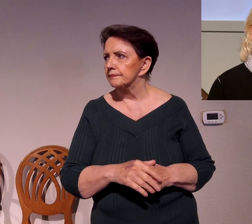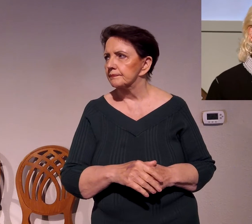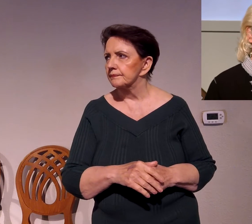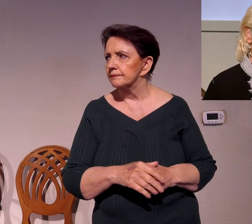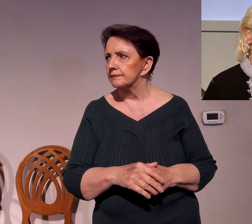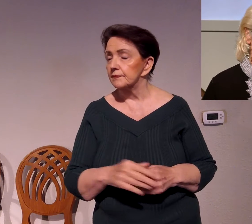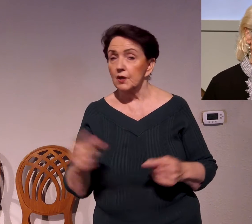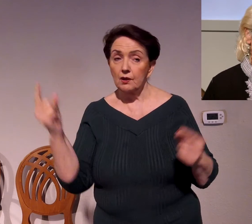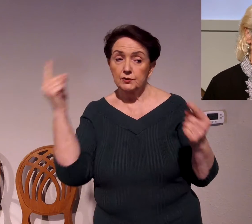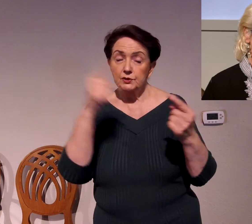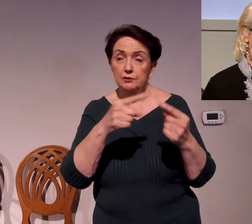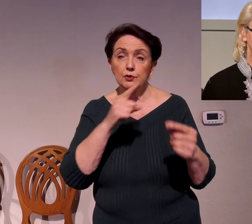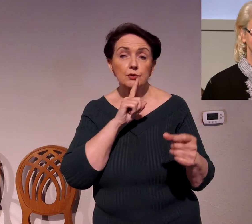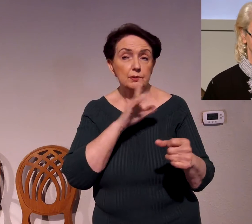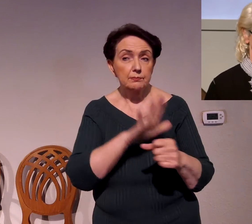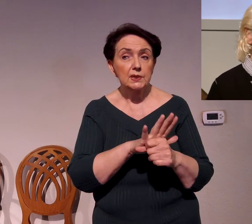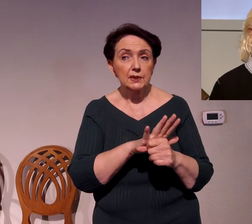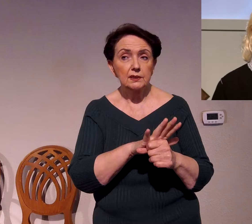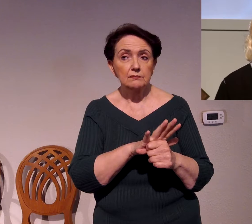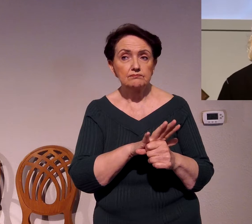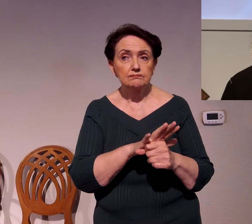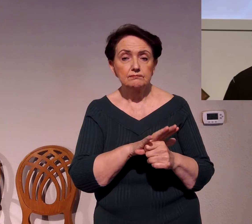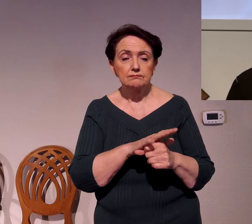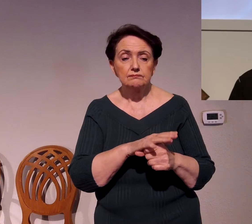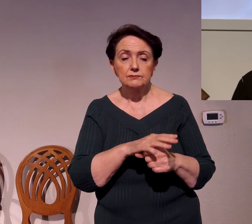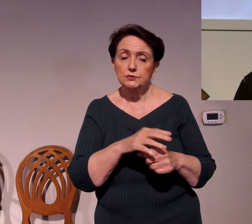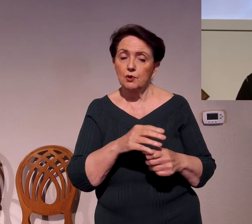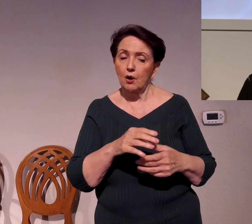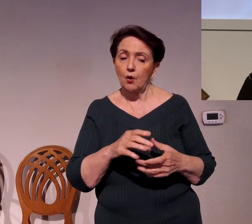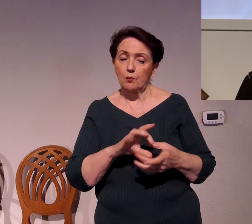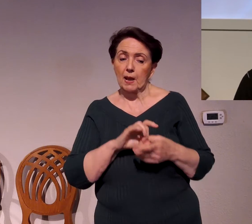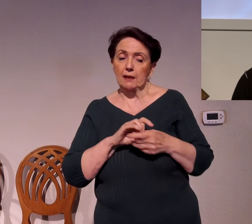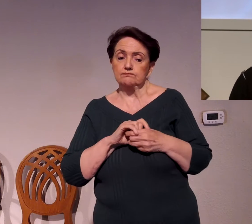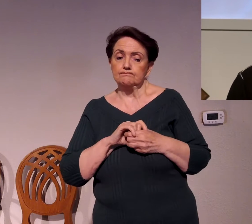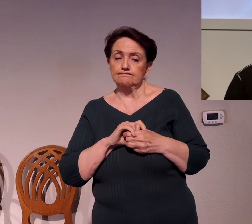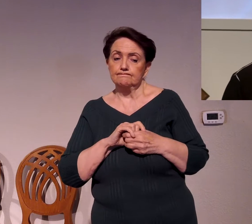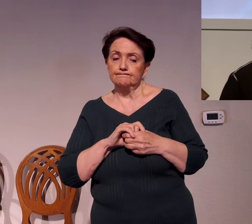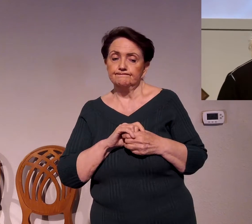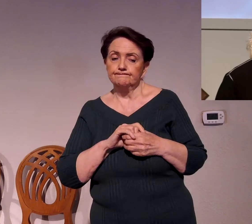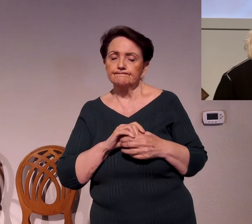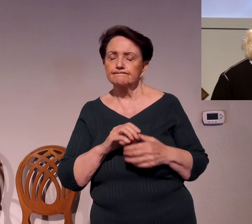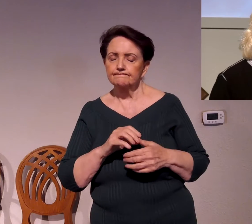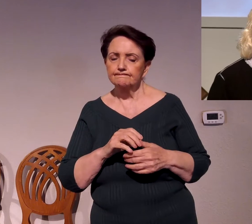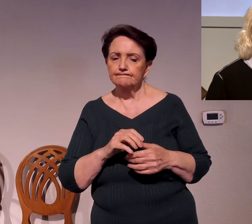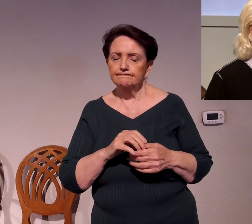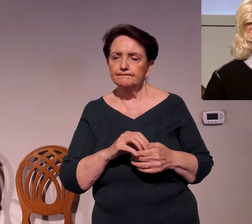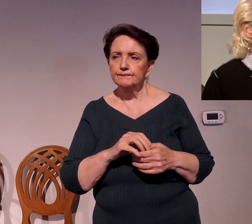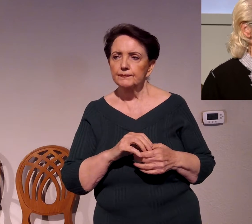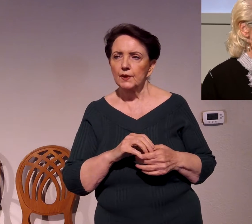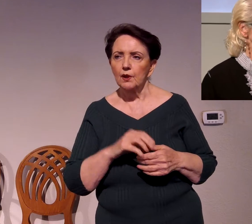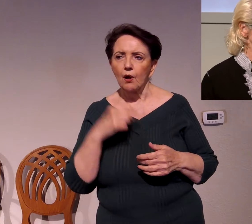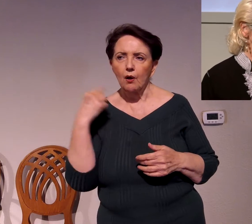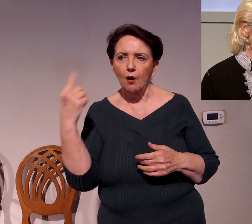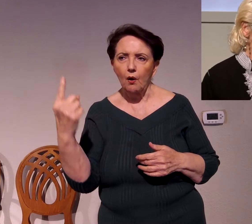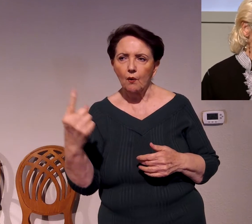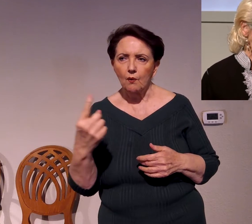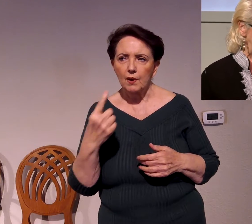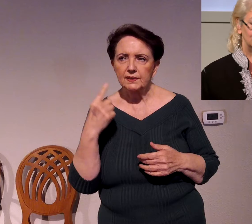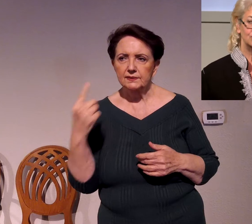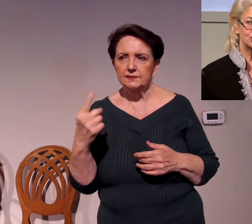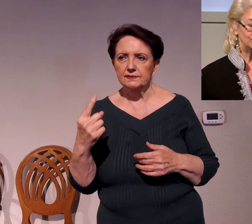Until one is committed, there is hesitancy, the chance to draw back, always